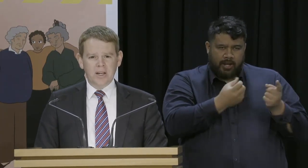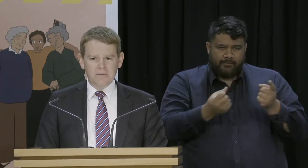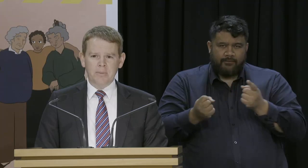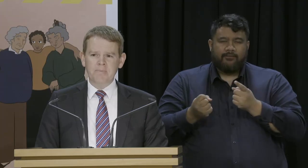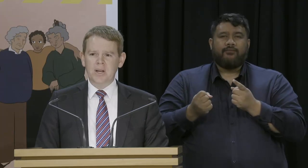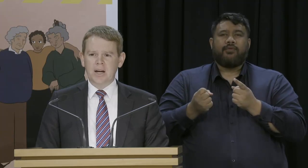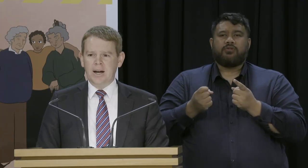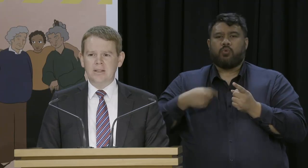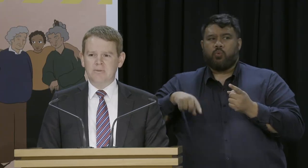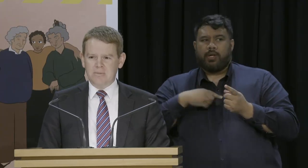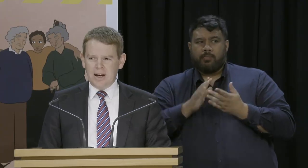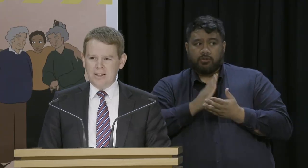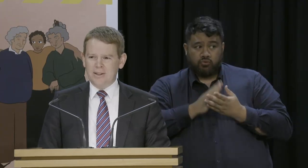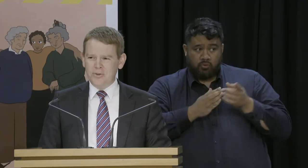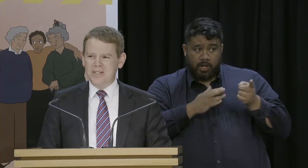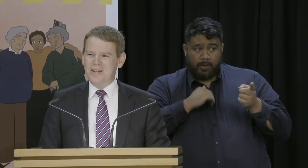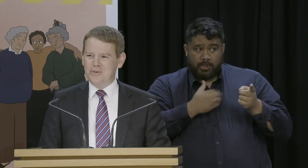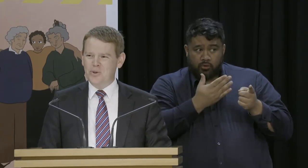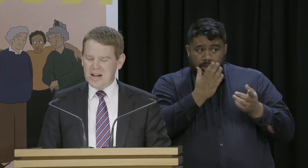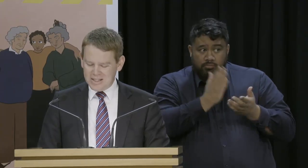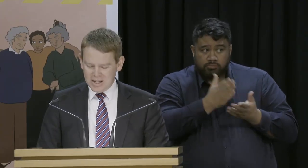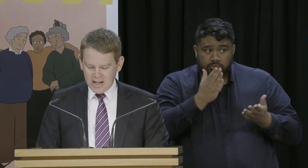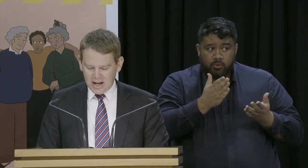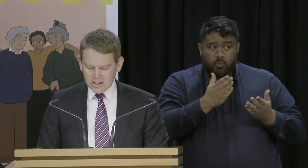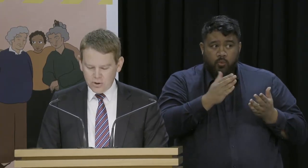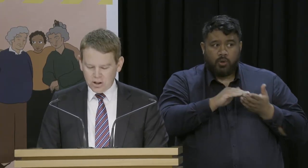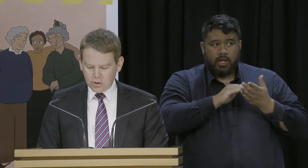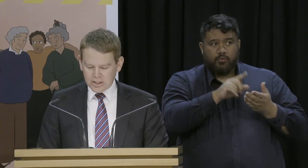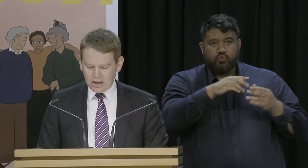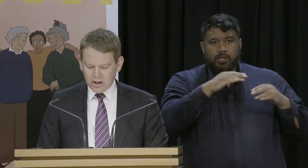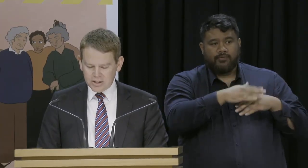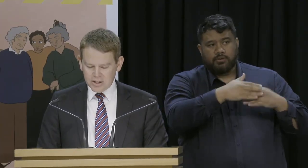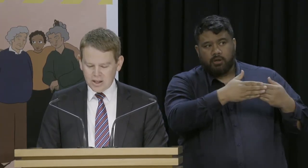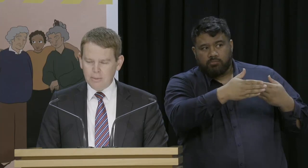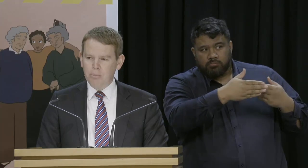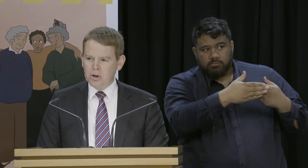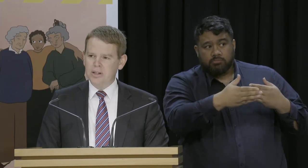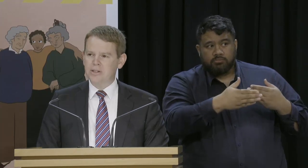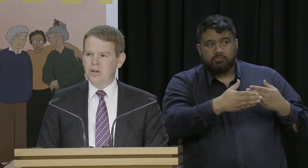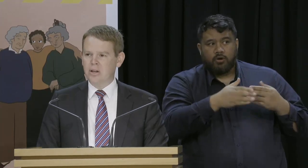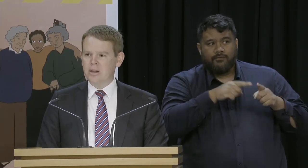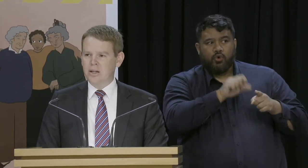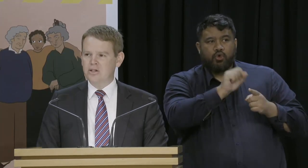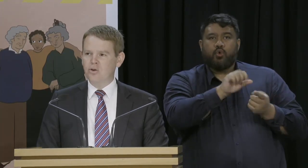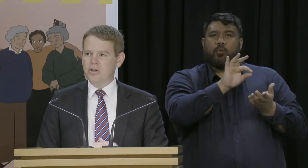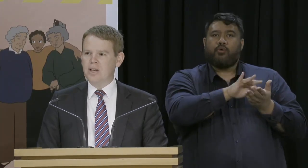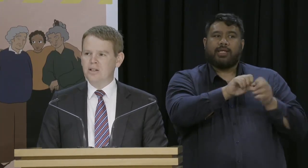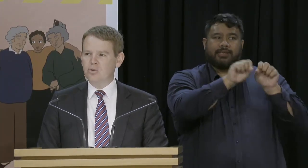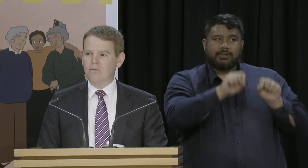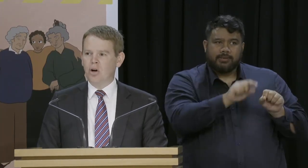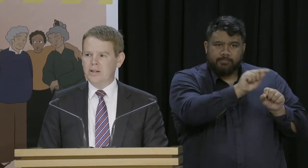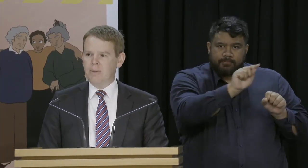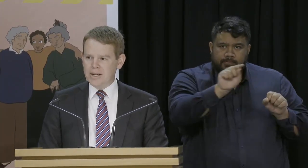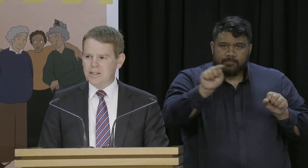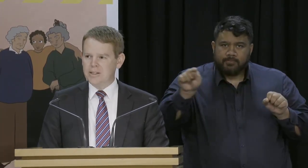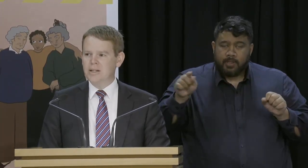that we give them over this next few days is very closely aligned to their bookings, so that the stock is getting to